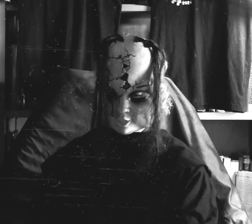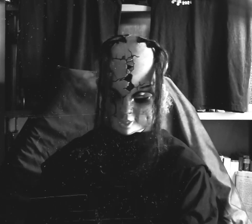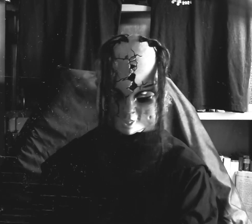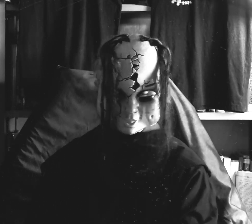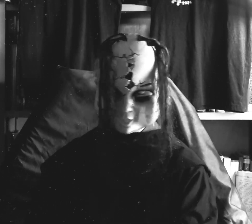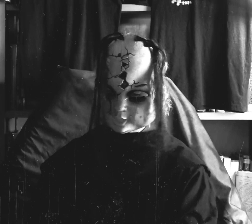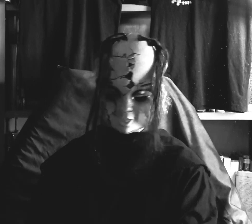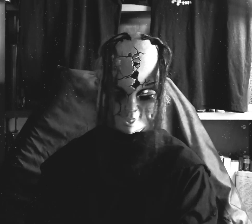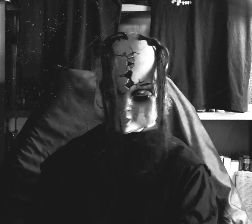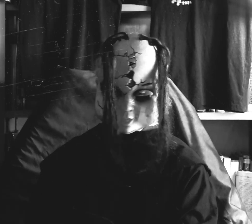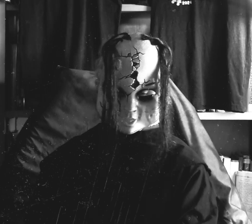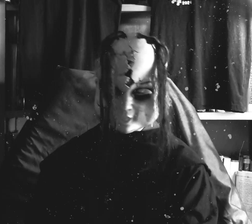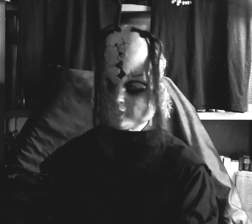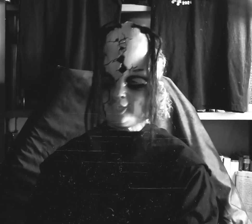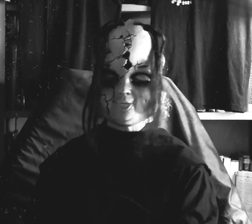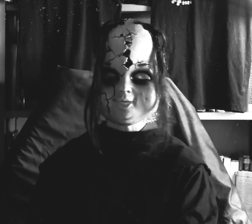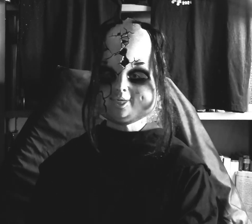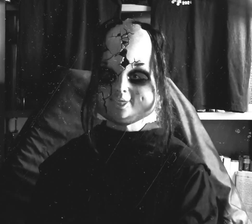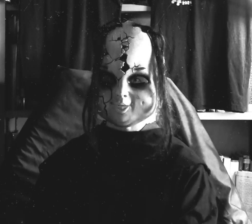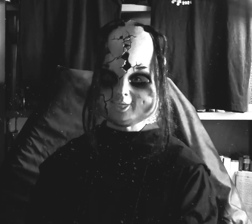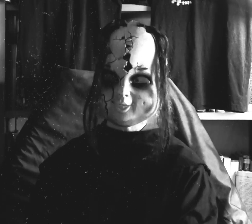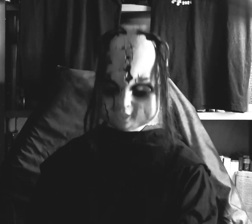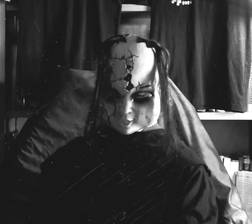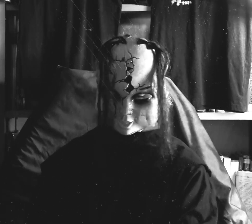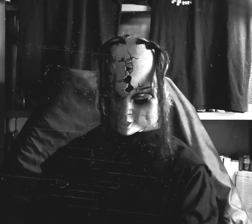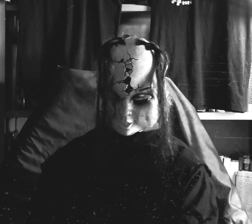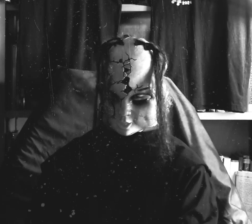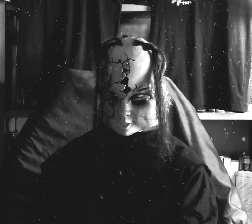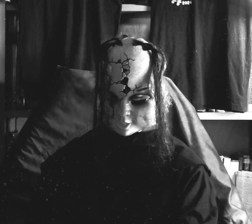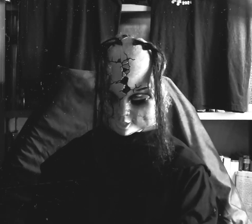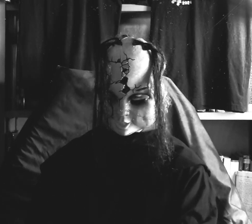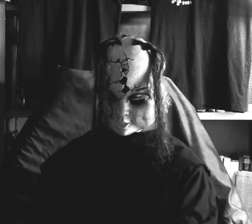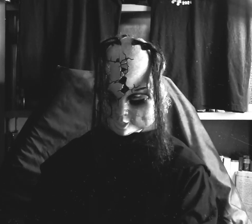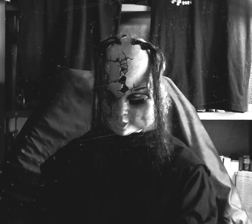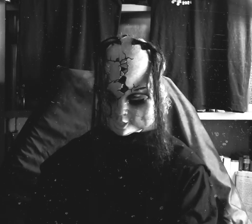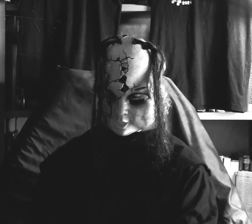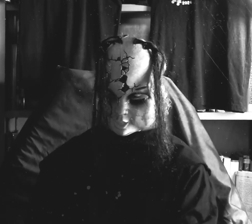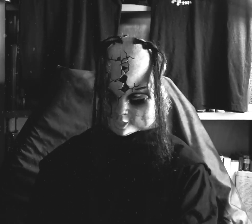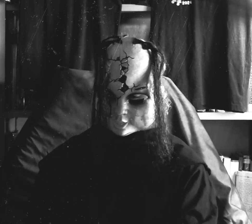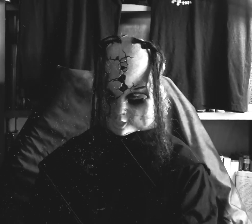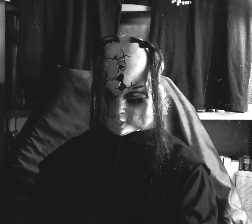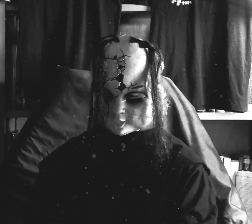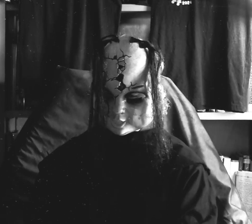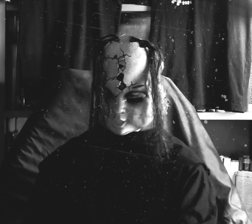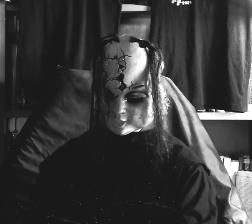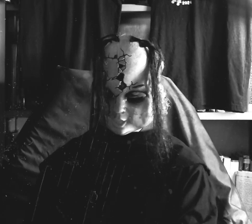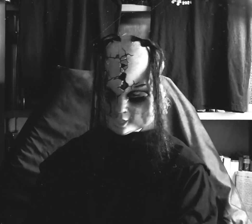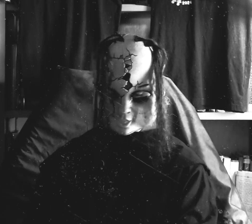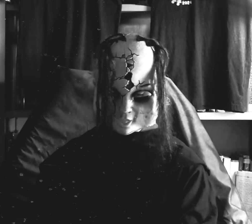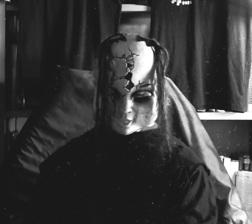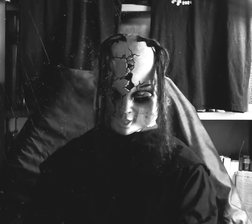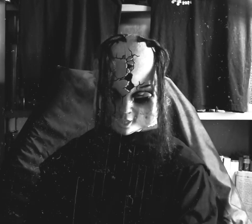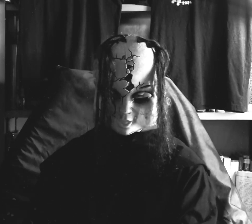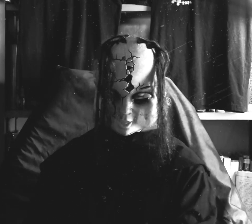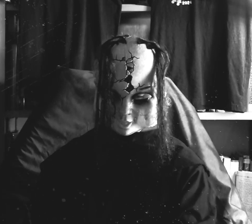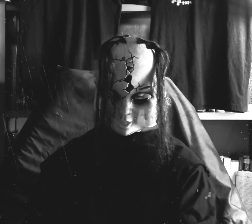years, the ranchero went back to his old ways. He would leave town and be gone for months at a